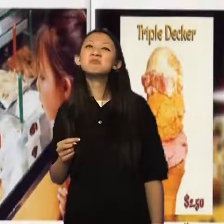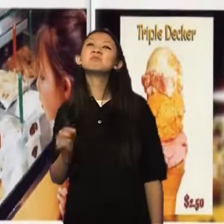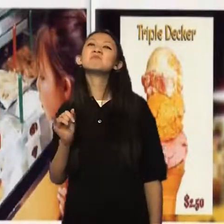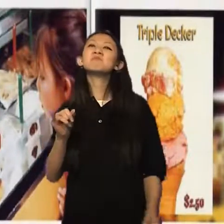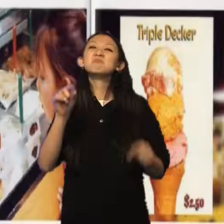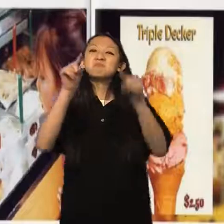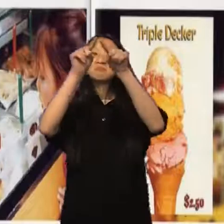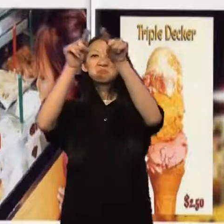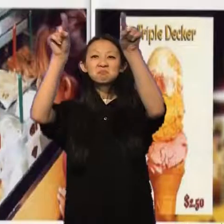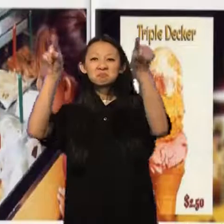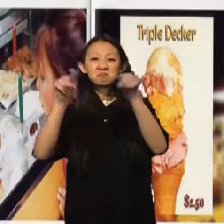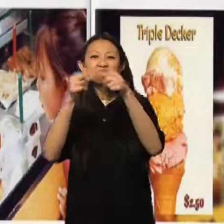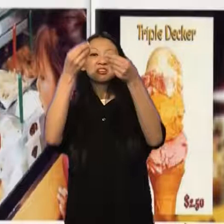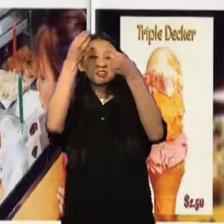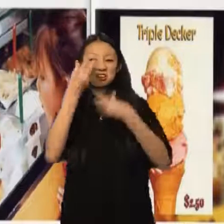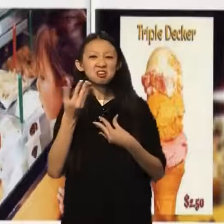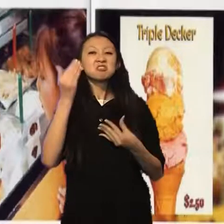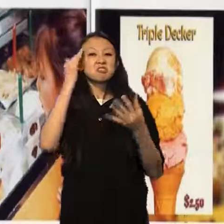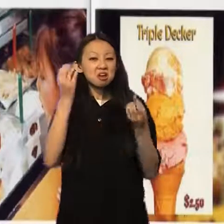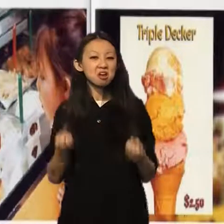tells me how much the ice cream costs.